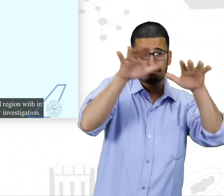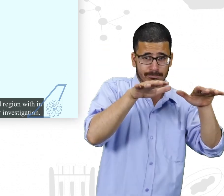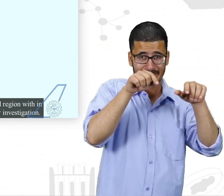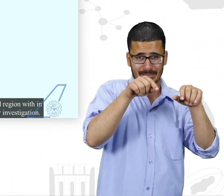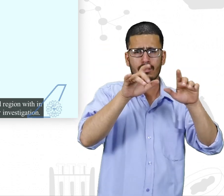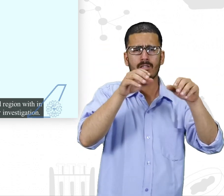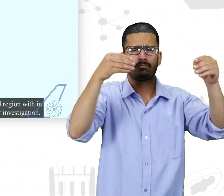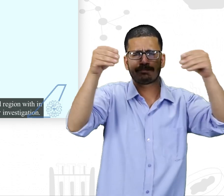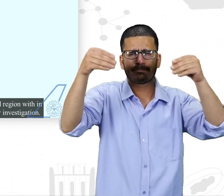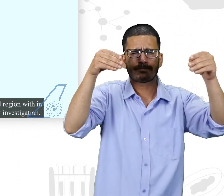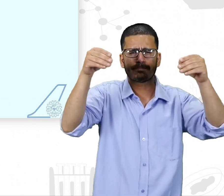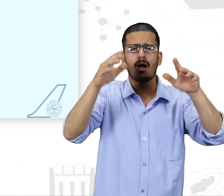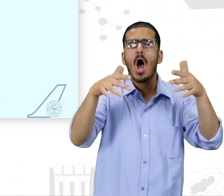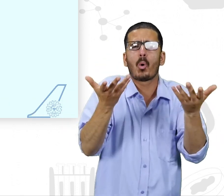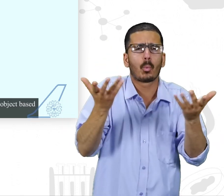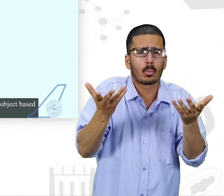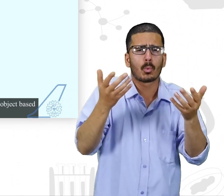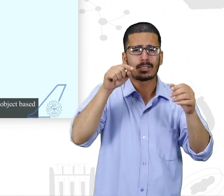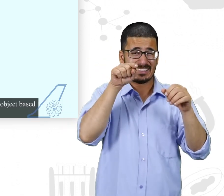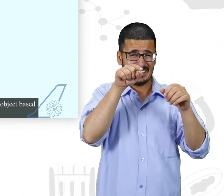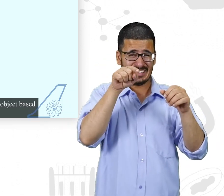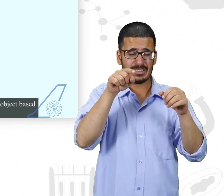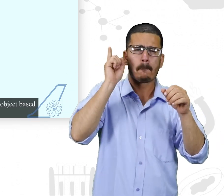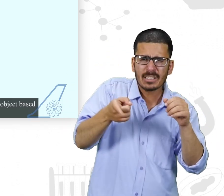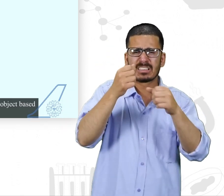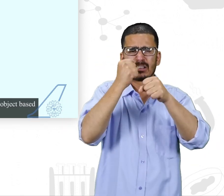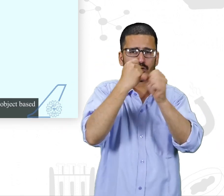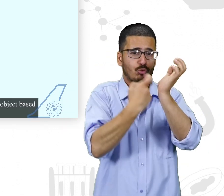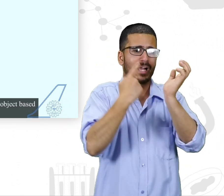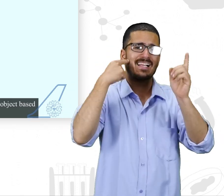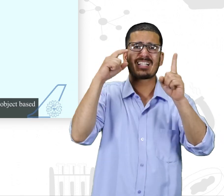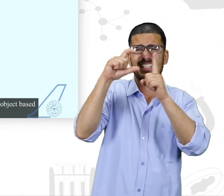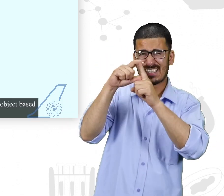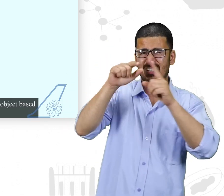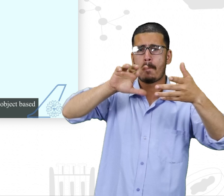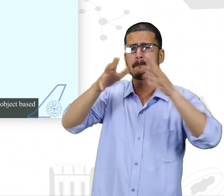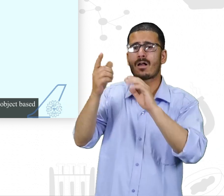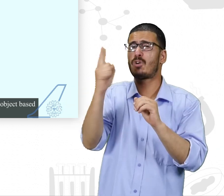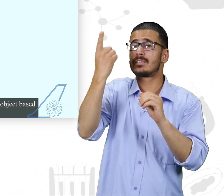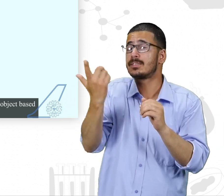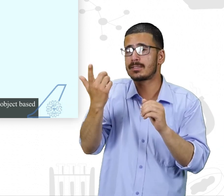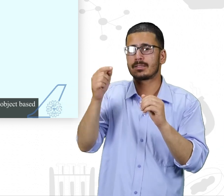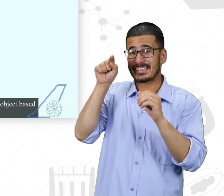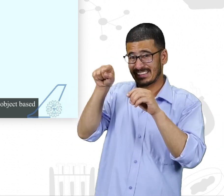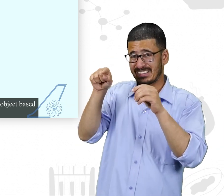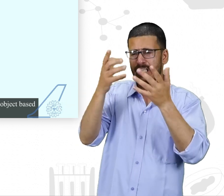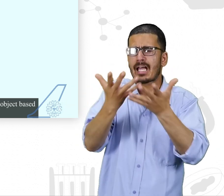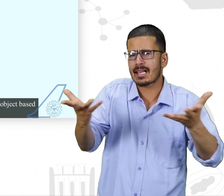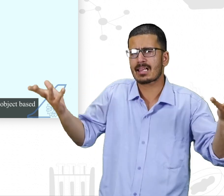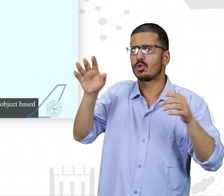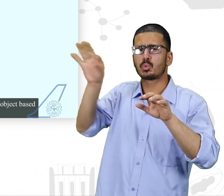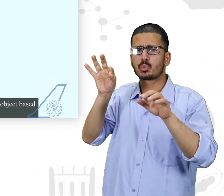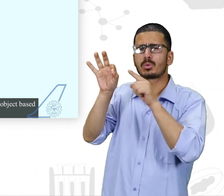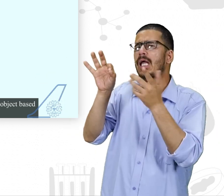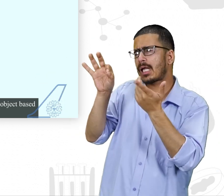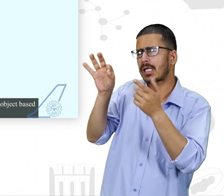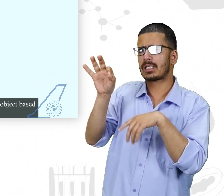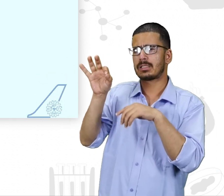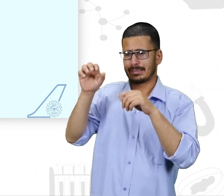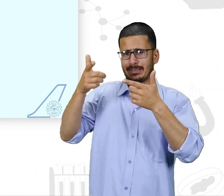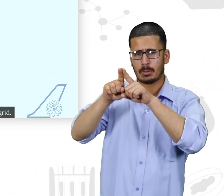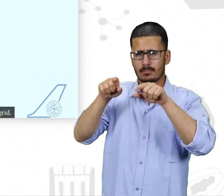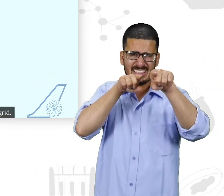the object under investigation. Grid generation is a process of generating discrete points around the object based on